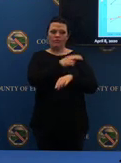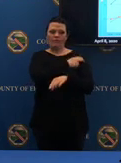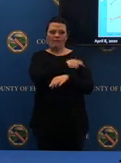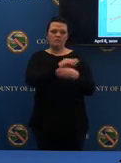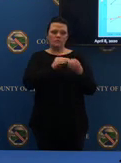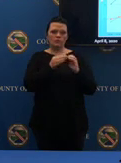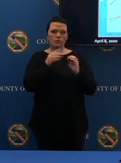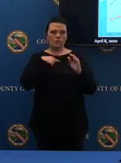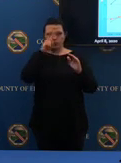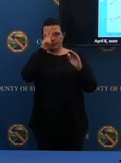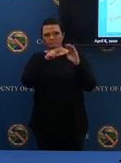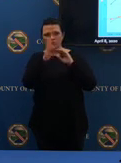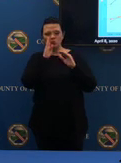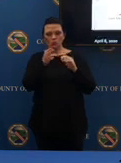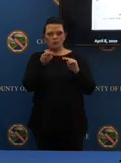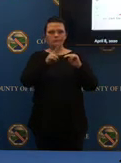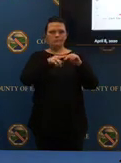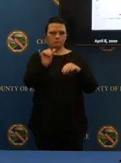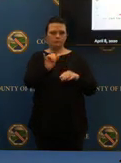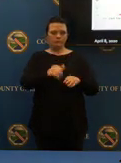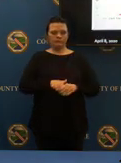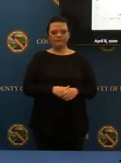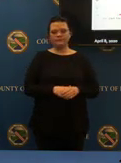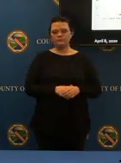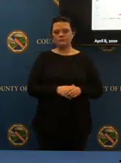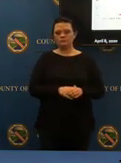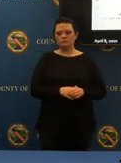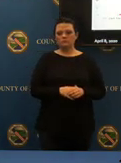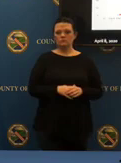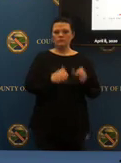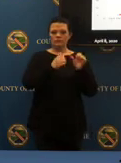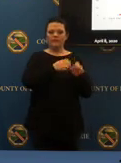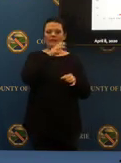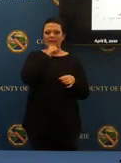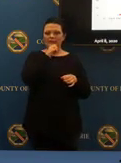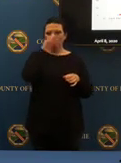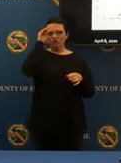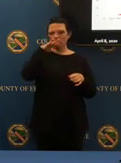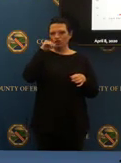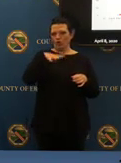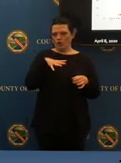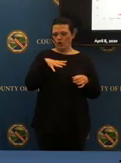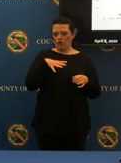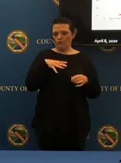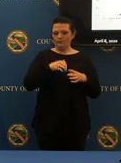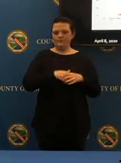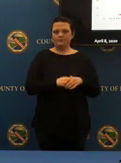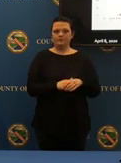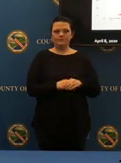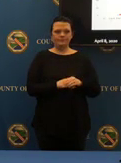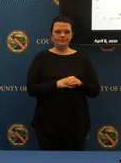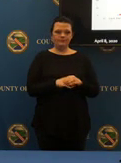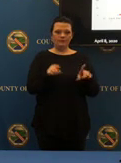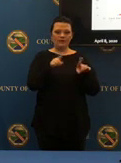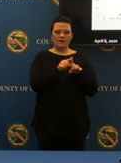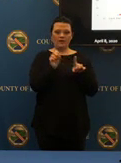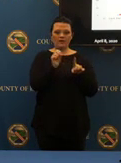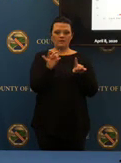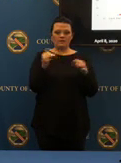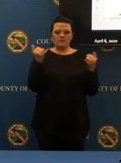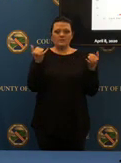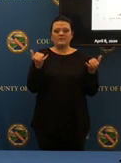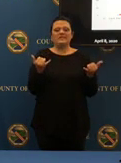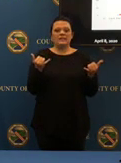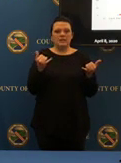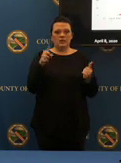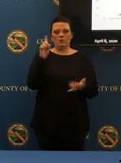continue to grow themselves. Cases by age and gender, this as of today